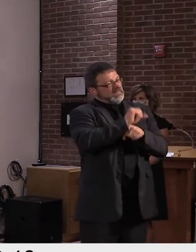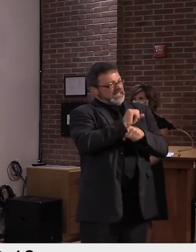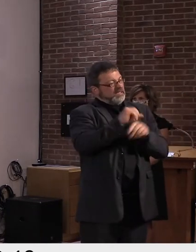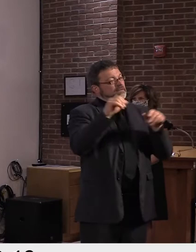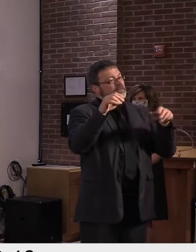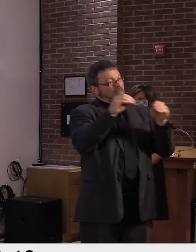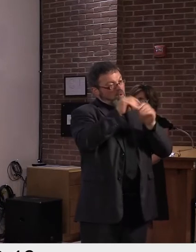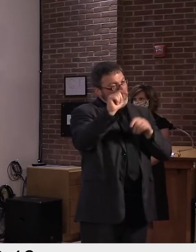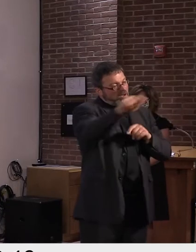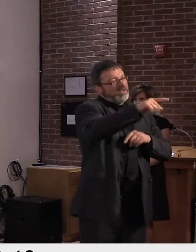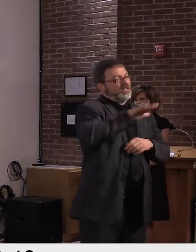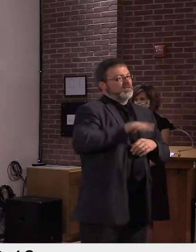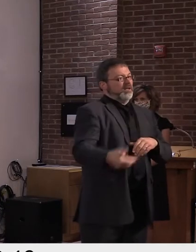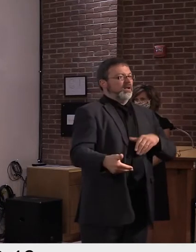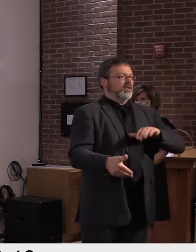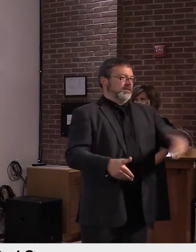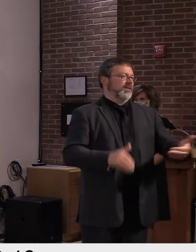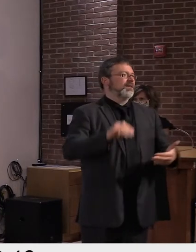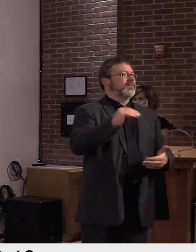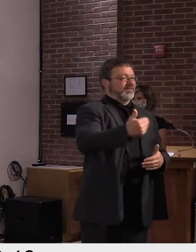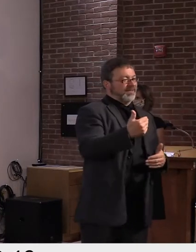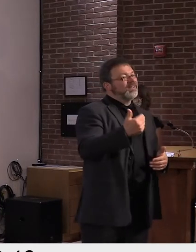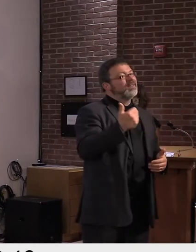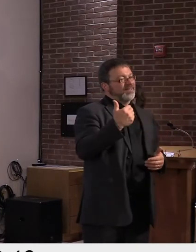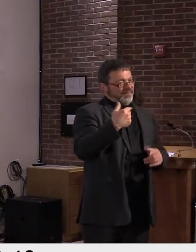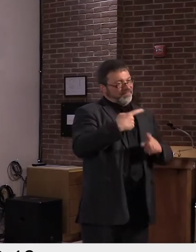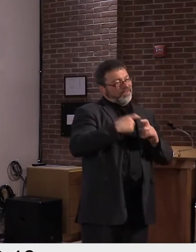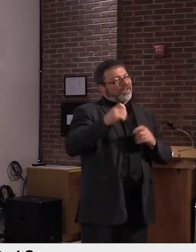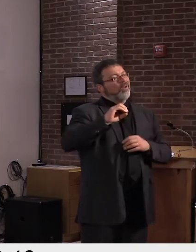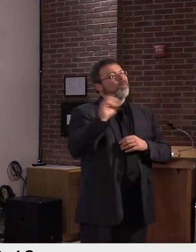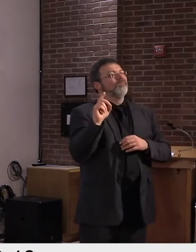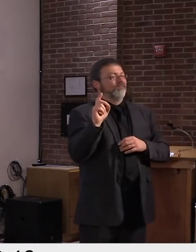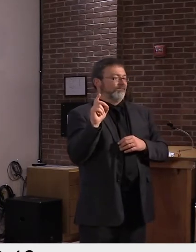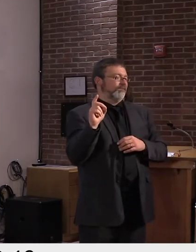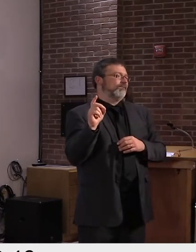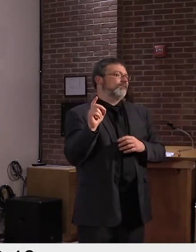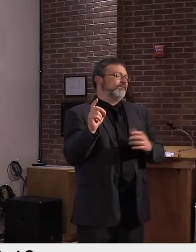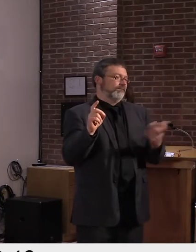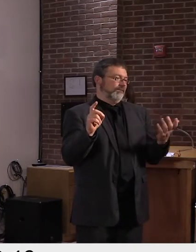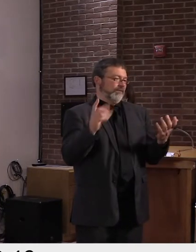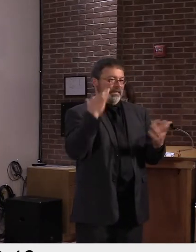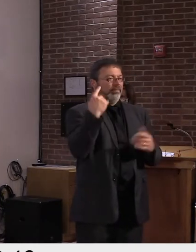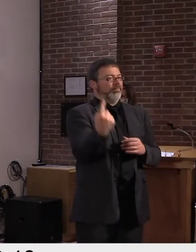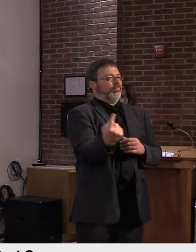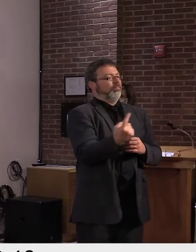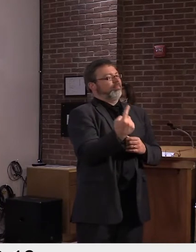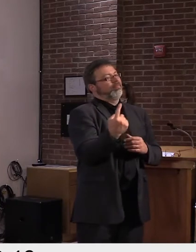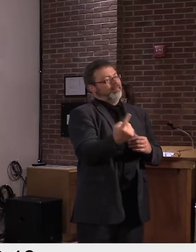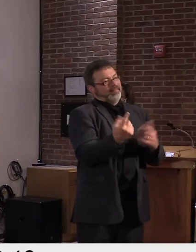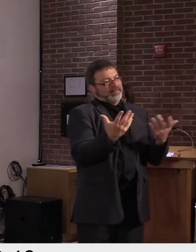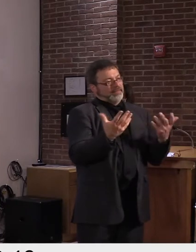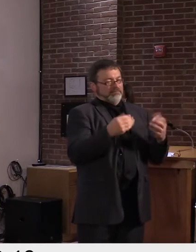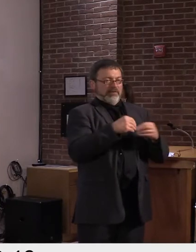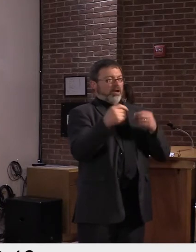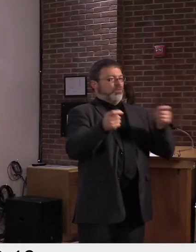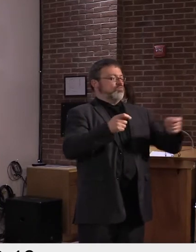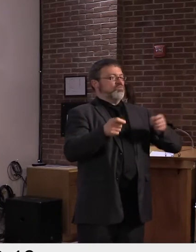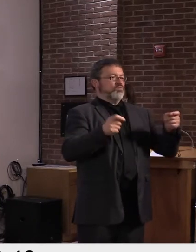I do want you to understand, though, that you know the prime antidote, if you will, is naloxone.